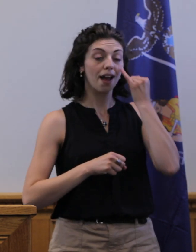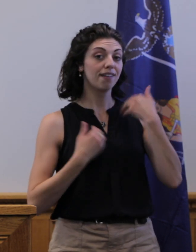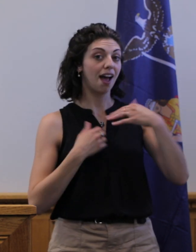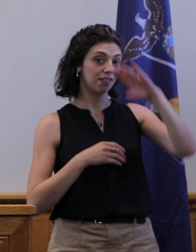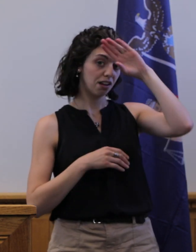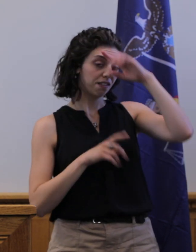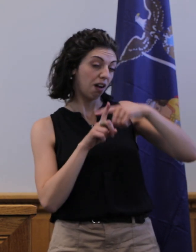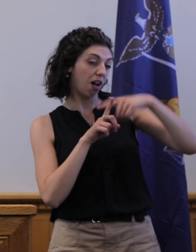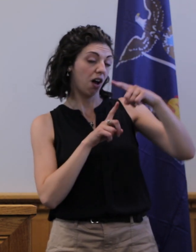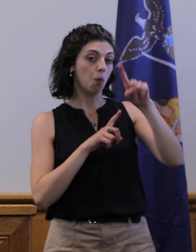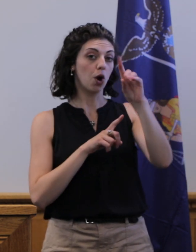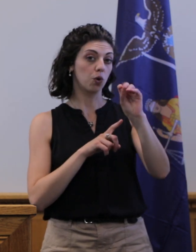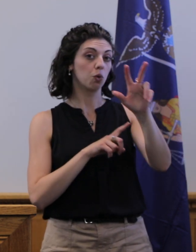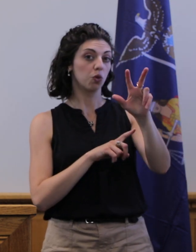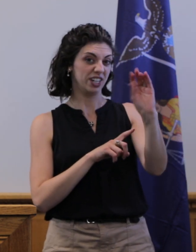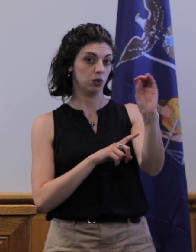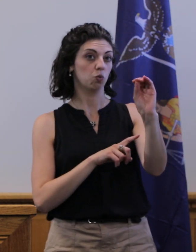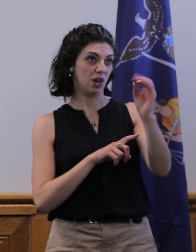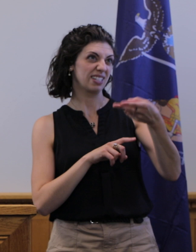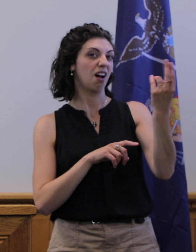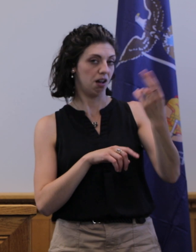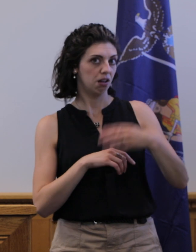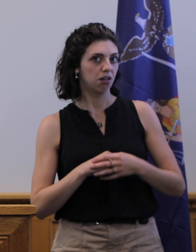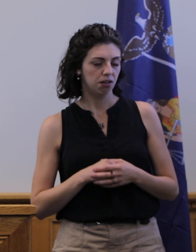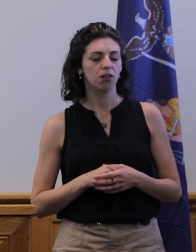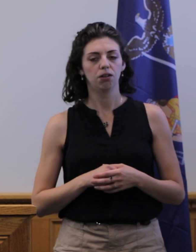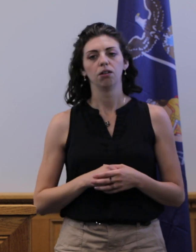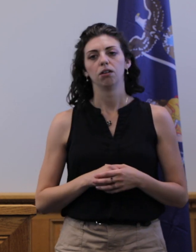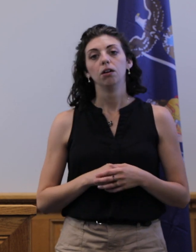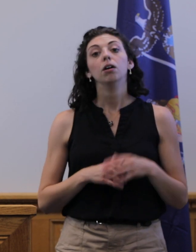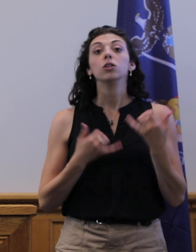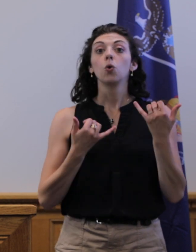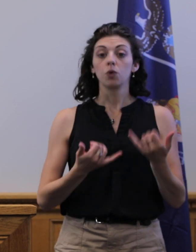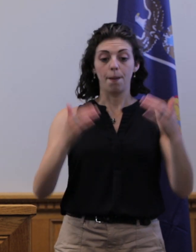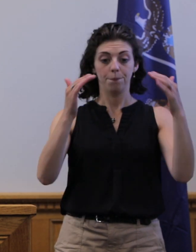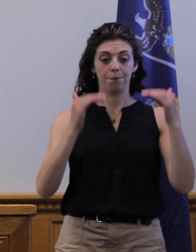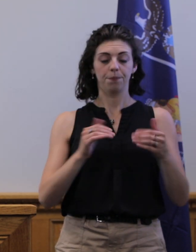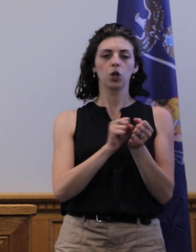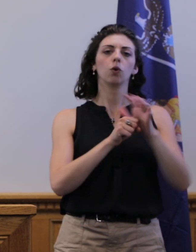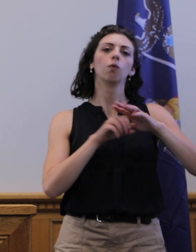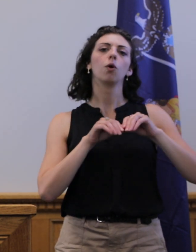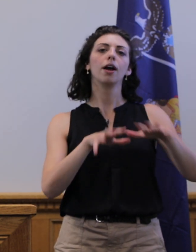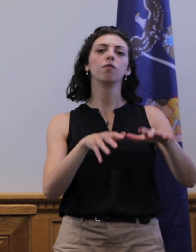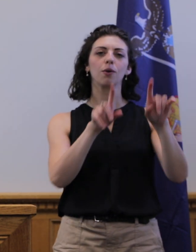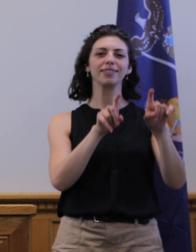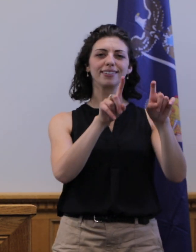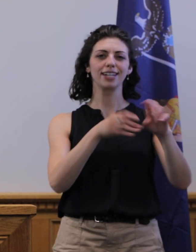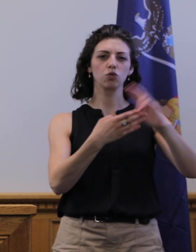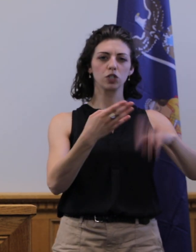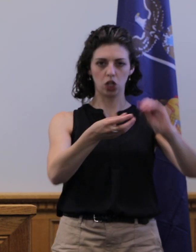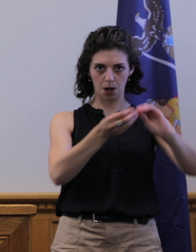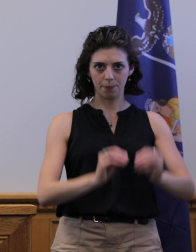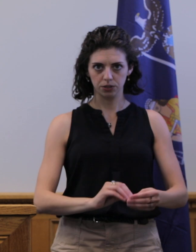degrees or higher. Now I'd like to share with you the latest test results for COVID-19. As